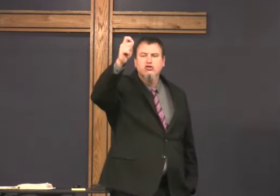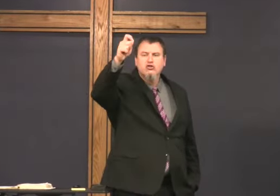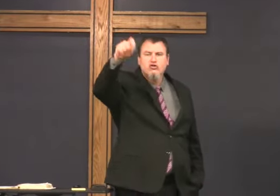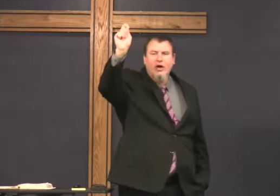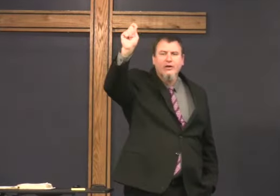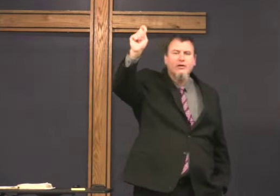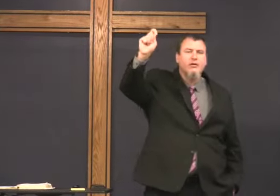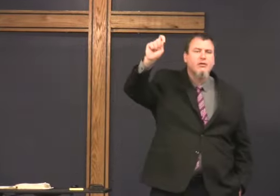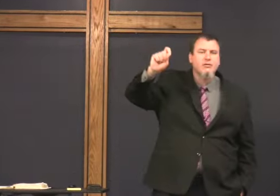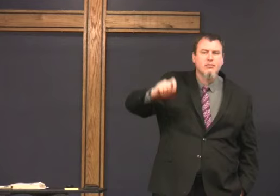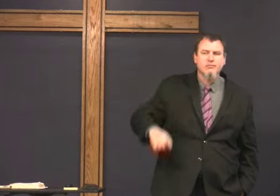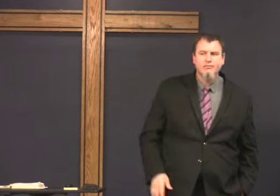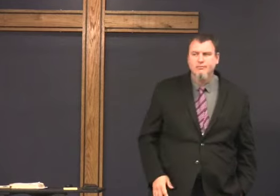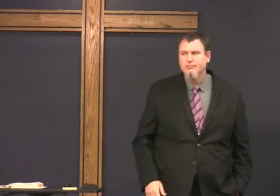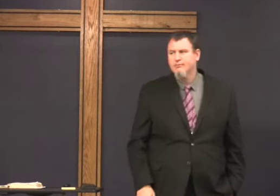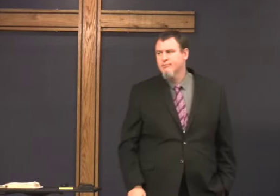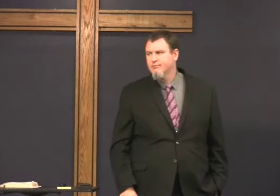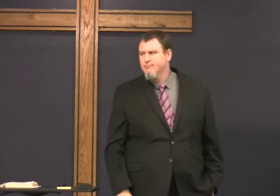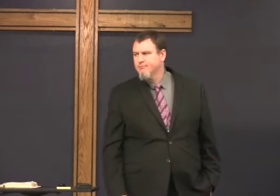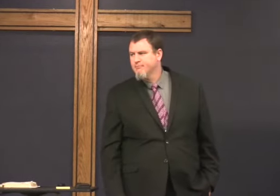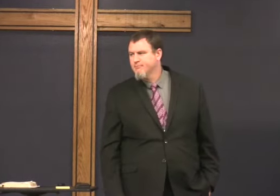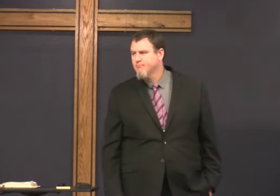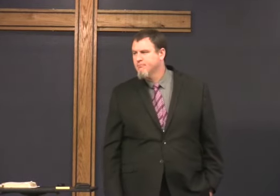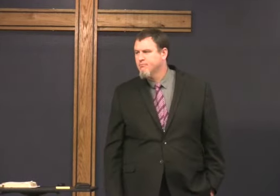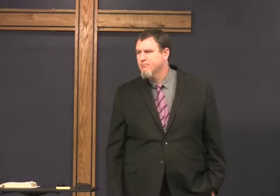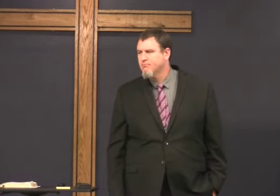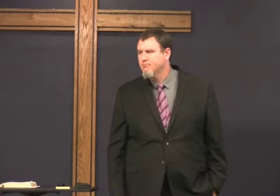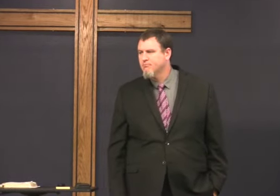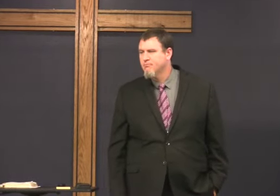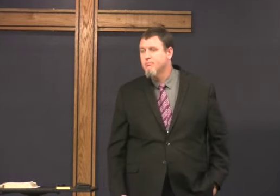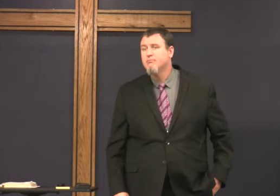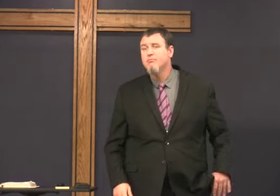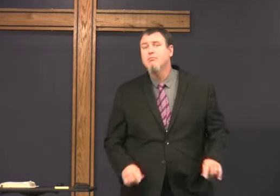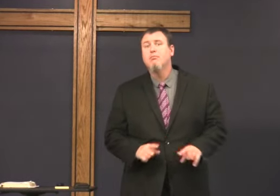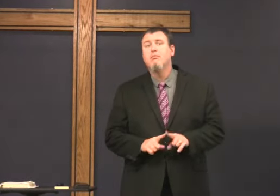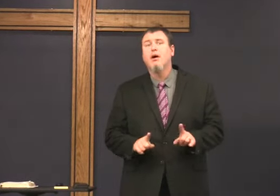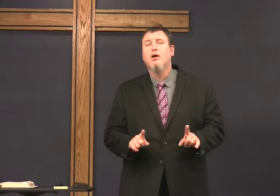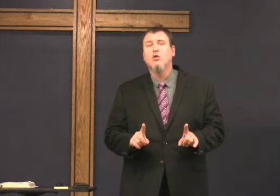satisfied, check mark on my to-do list, finished.